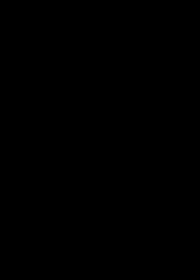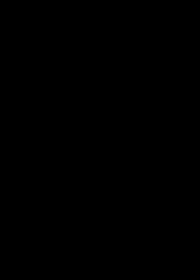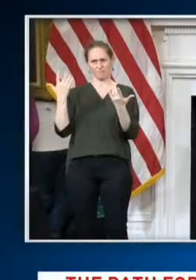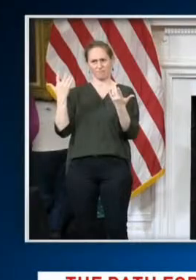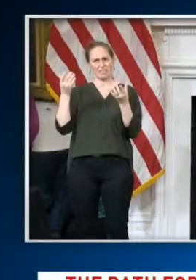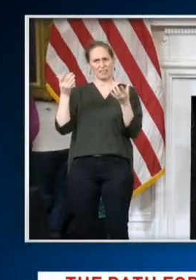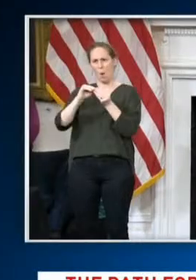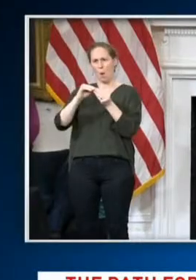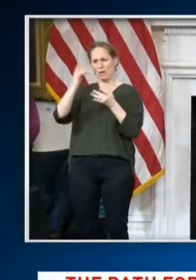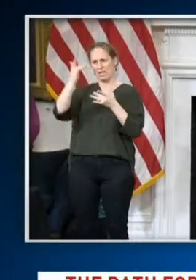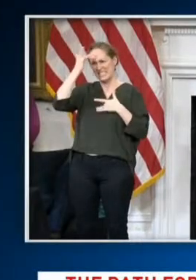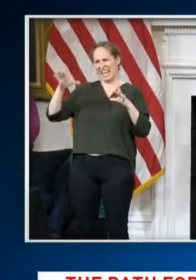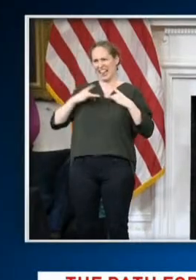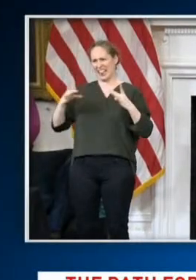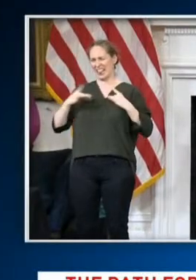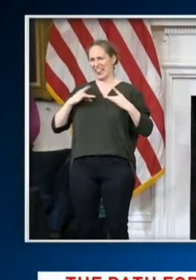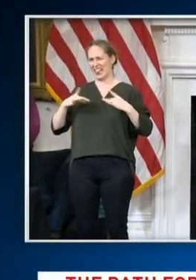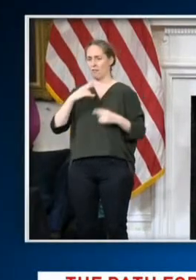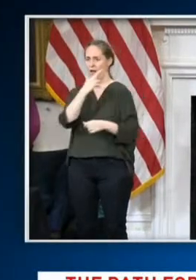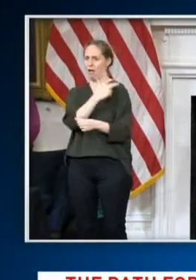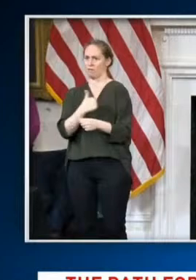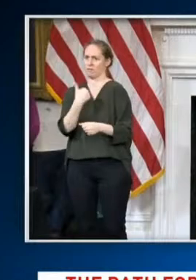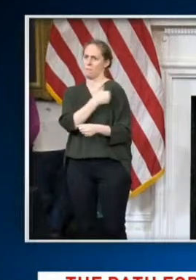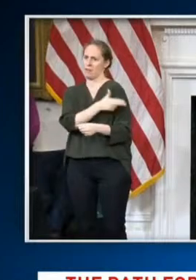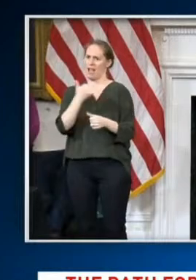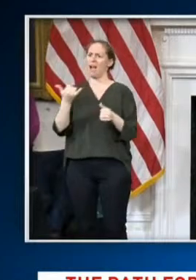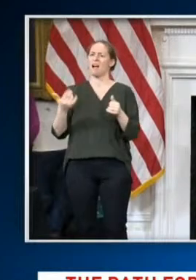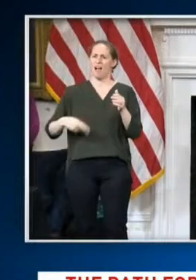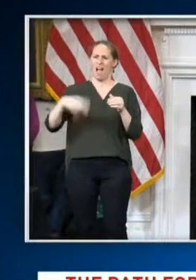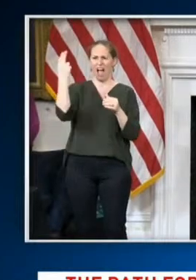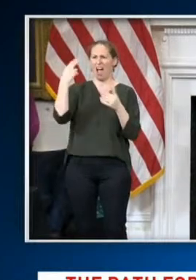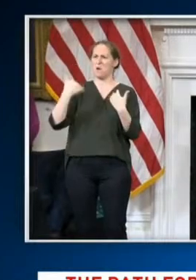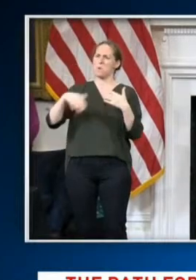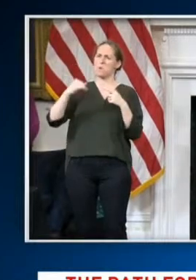is our highest level since June 11th.